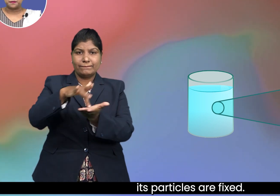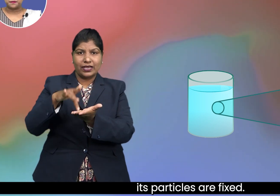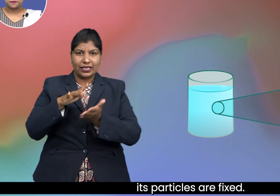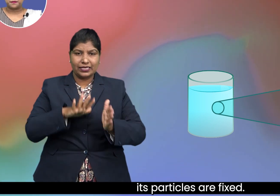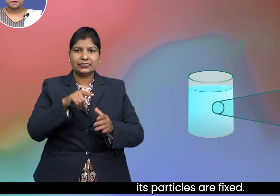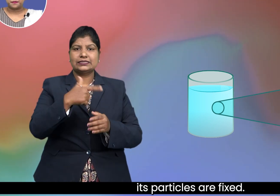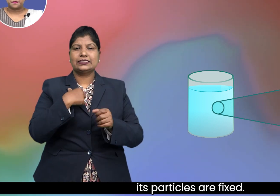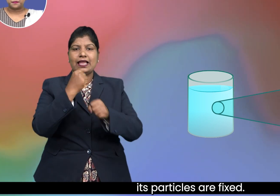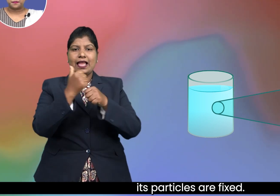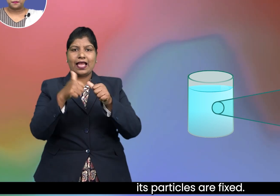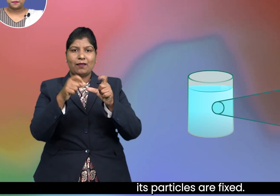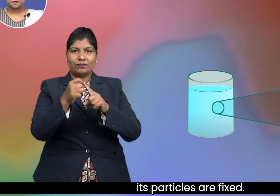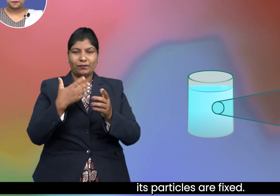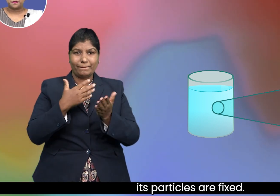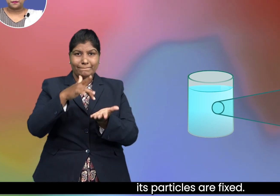fixed.